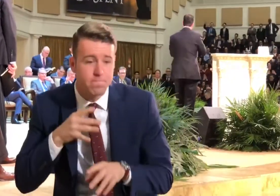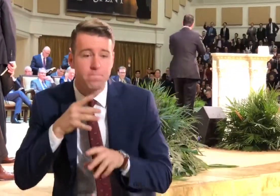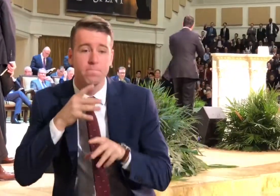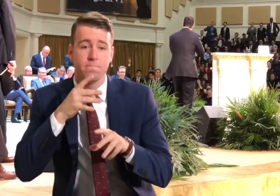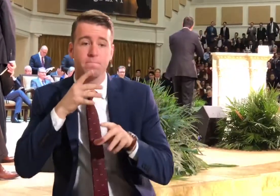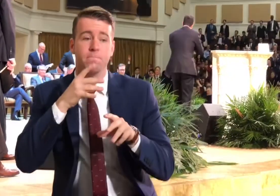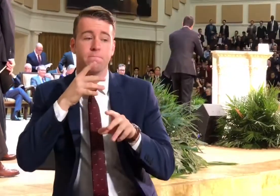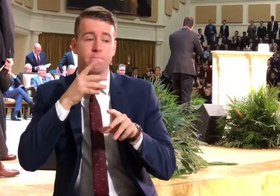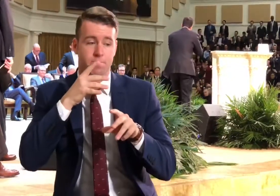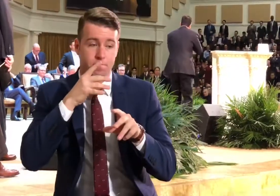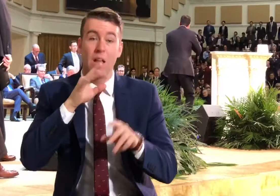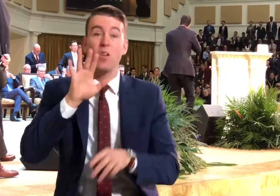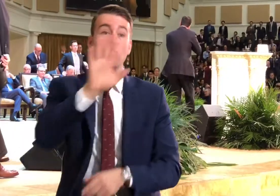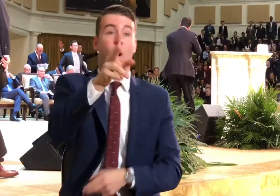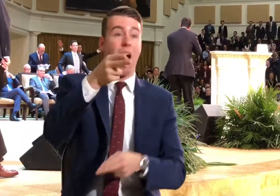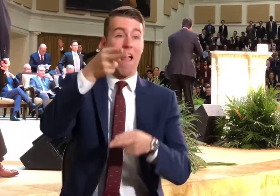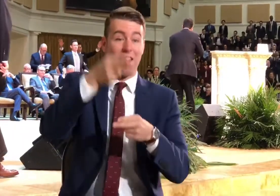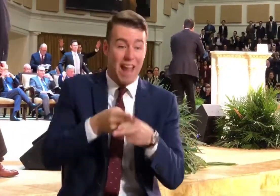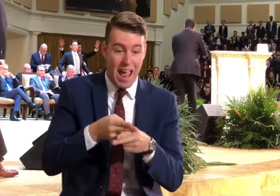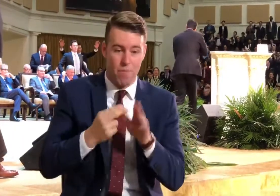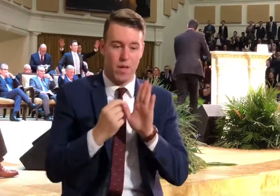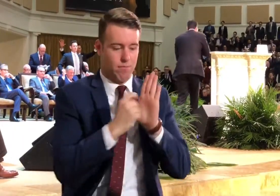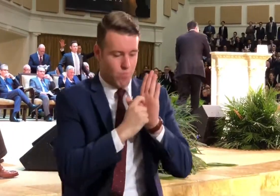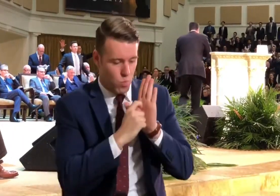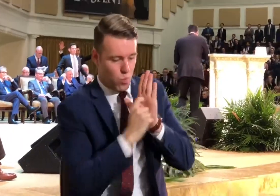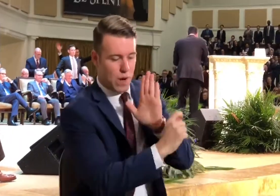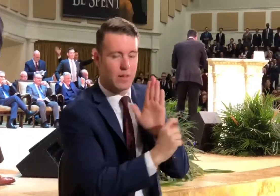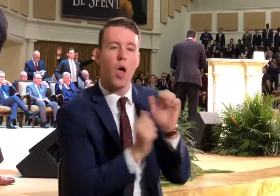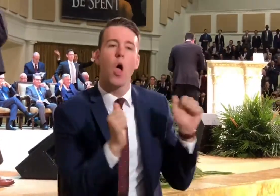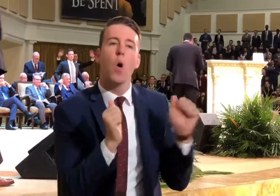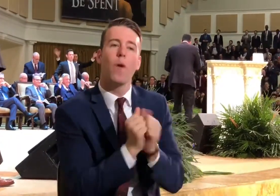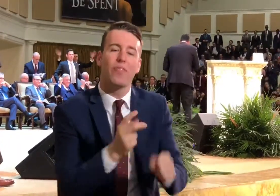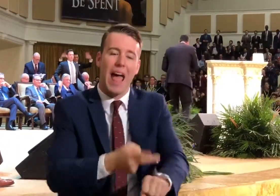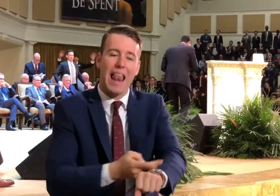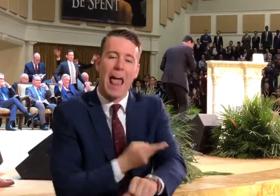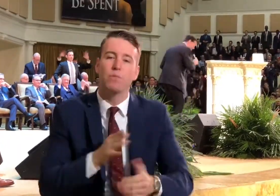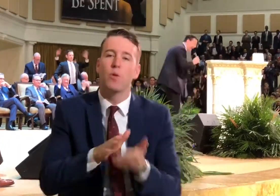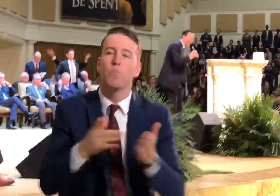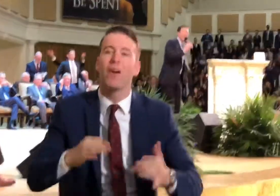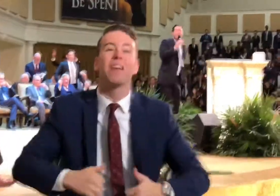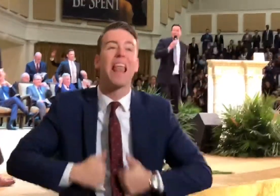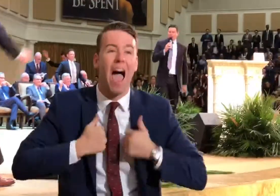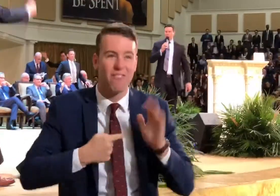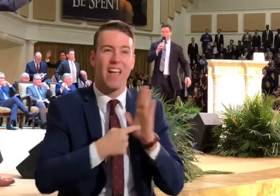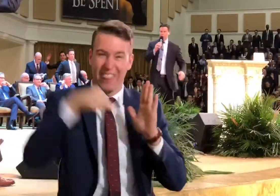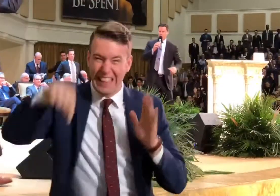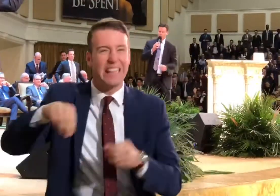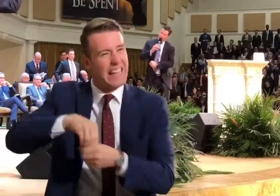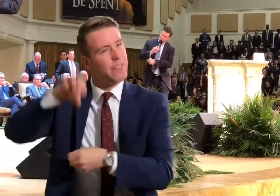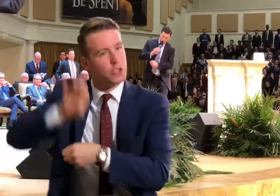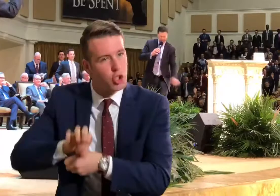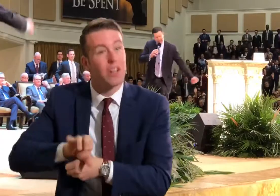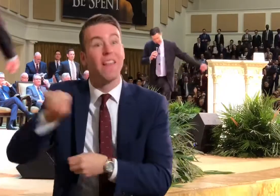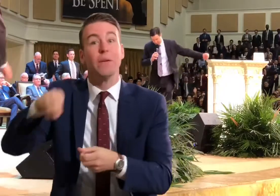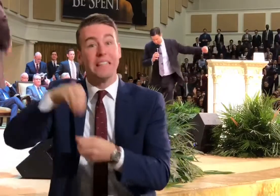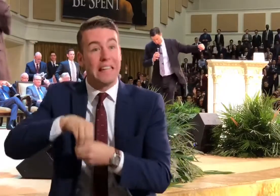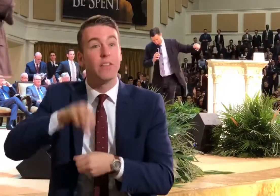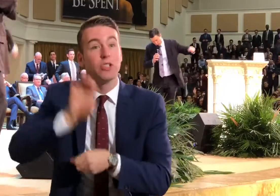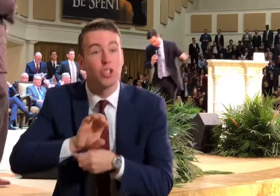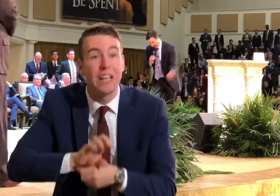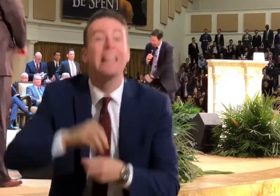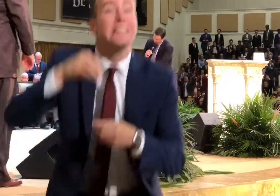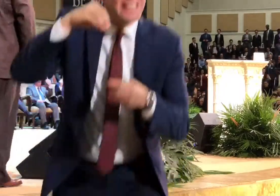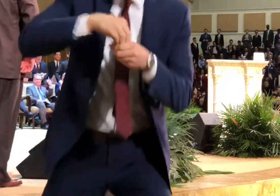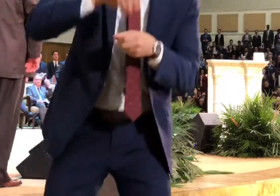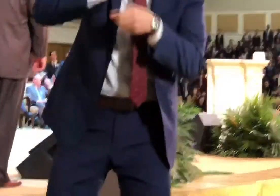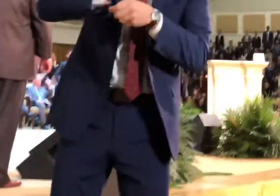that you had your name written in the Lamb's book of life. It was in the church, in the